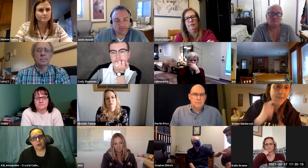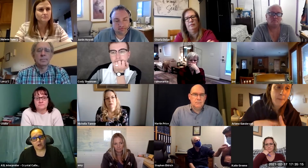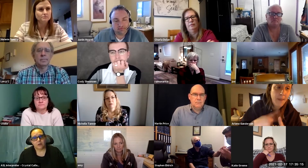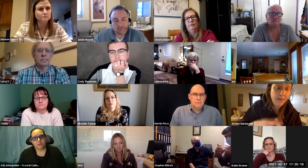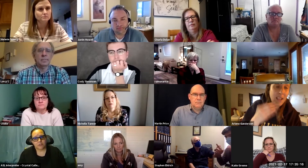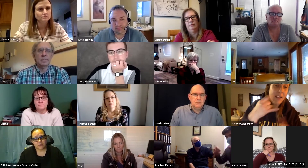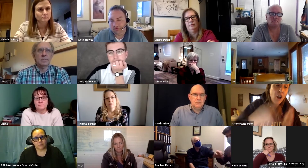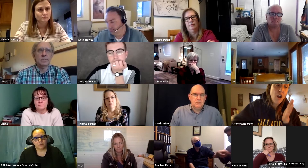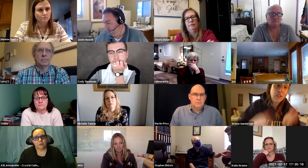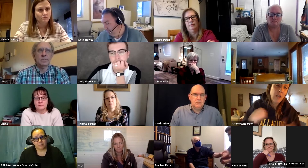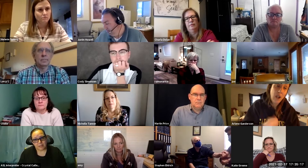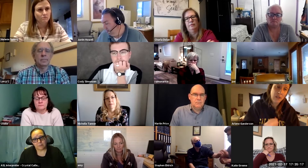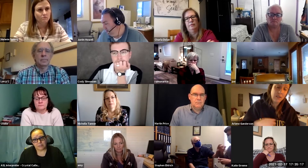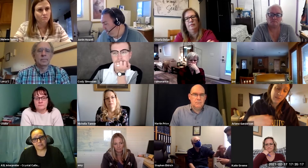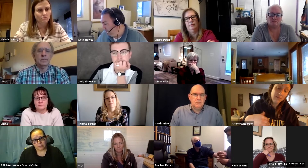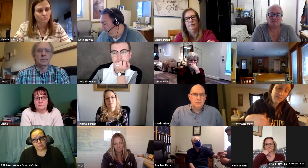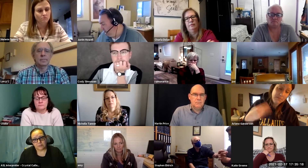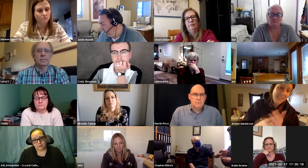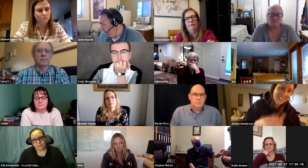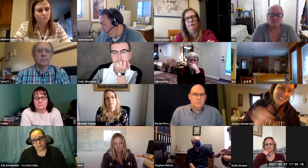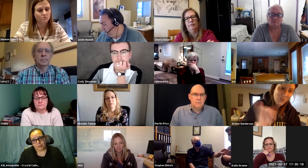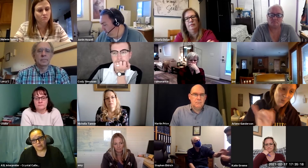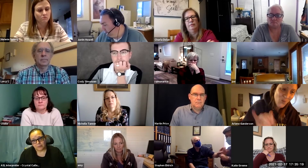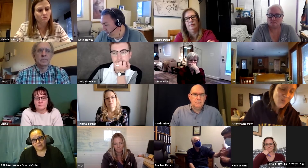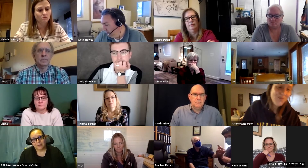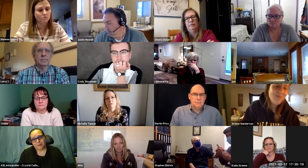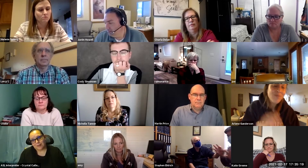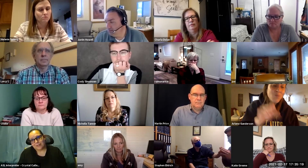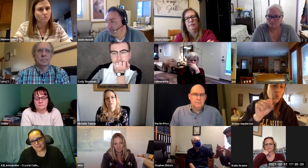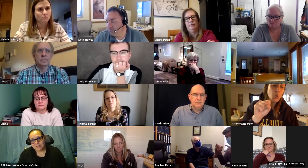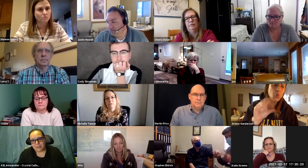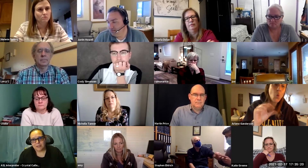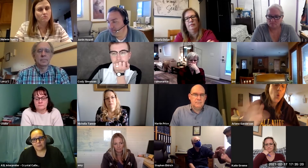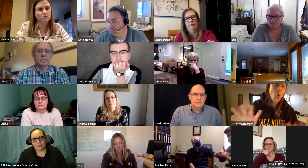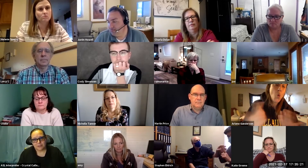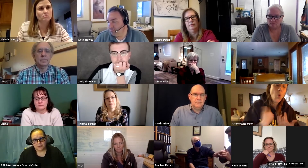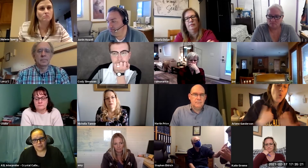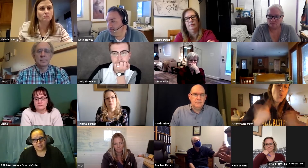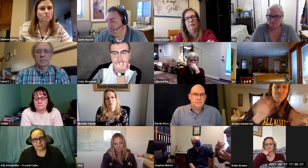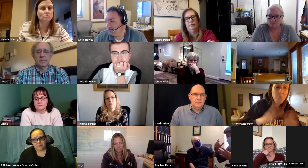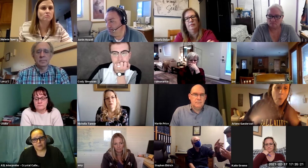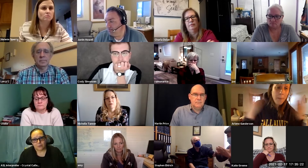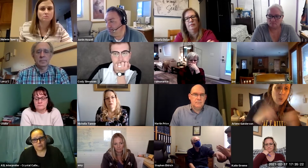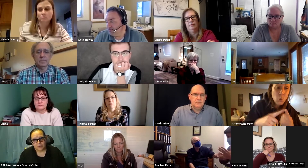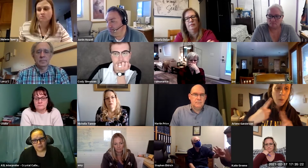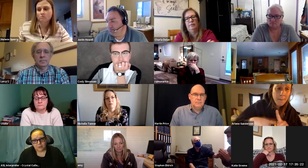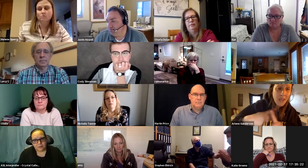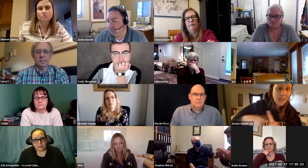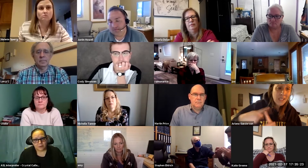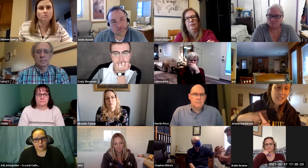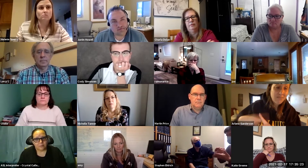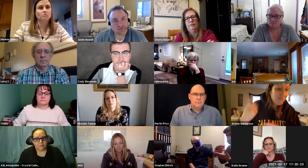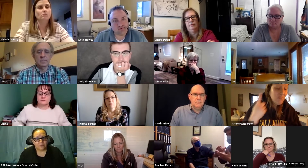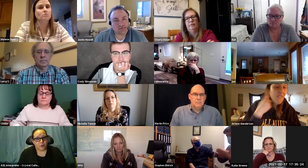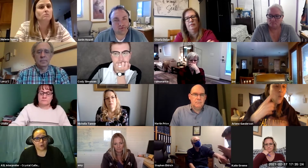really hard to make meetings happen every month. It costs us money as well to do that. So,